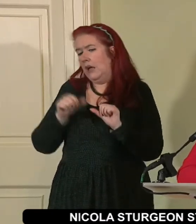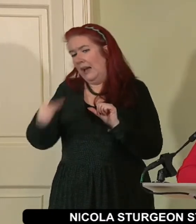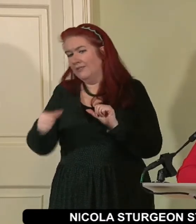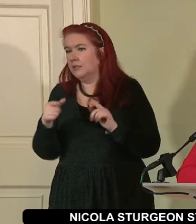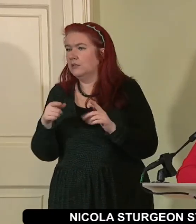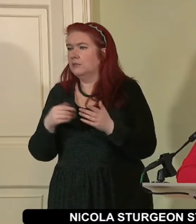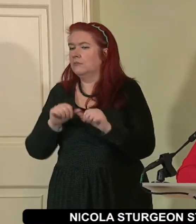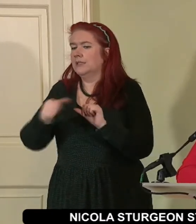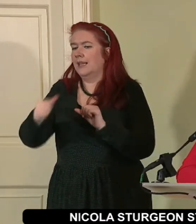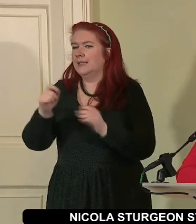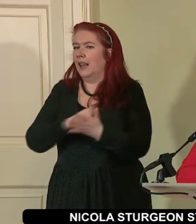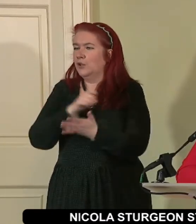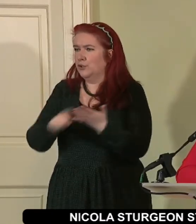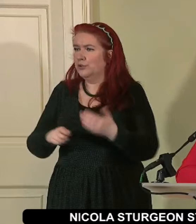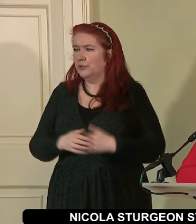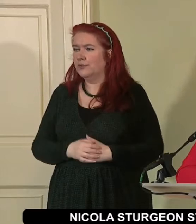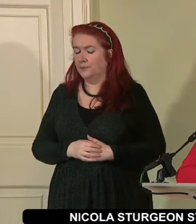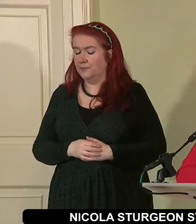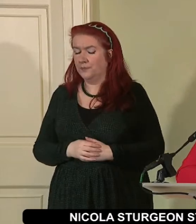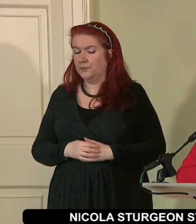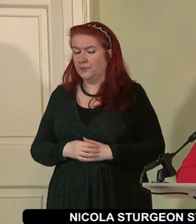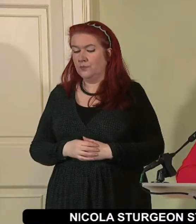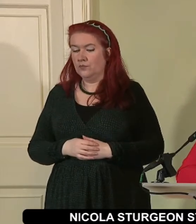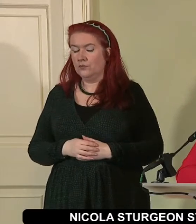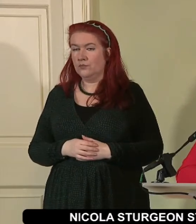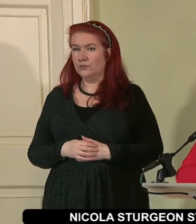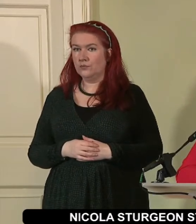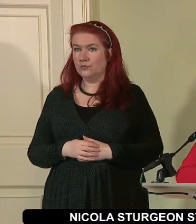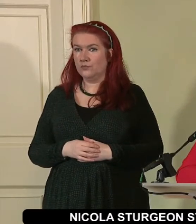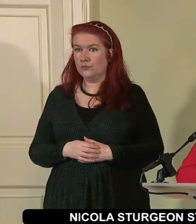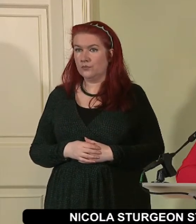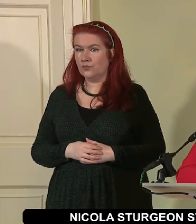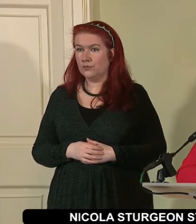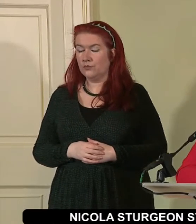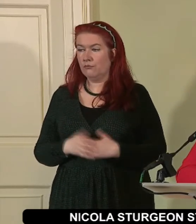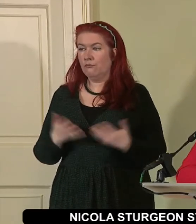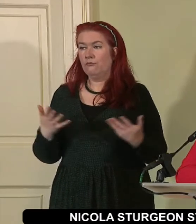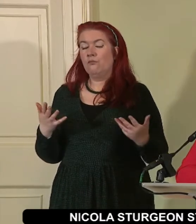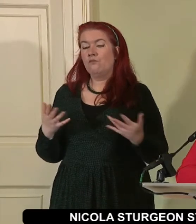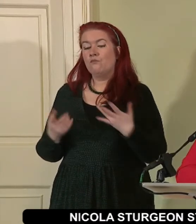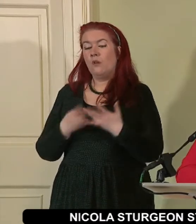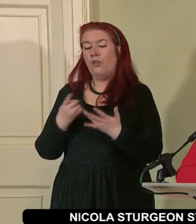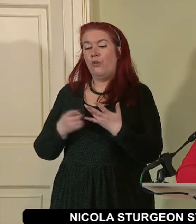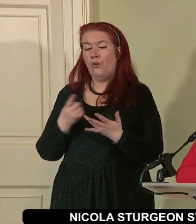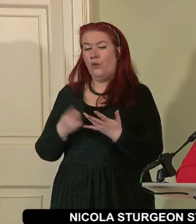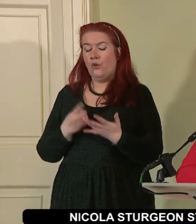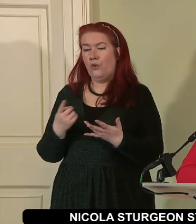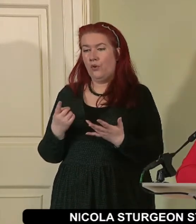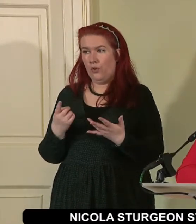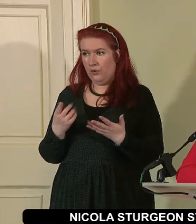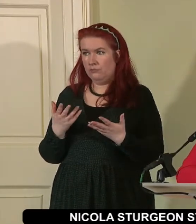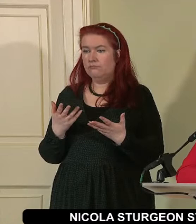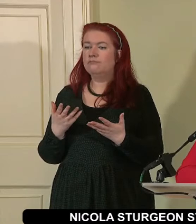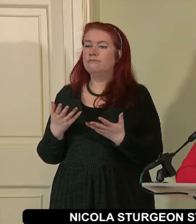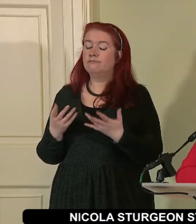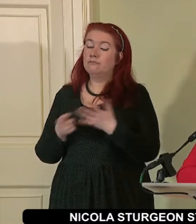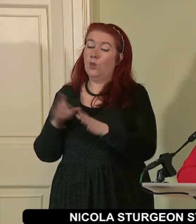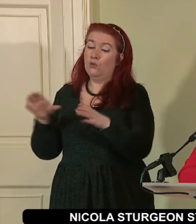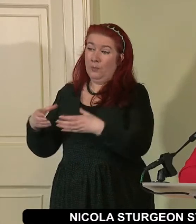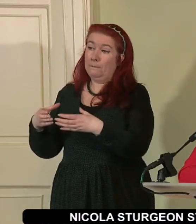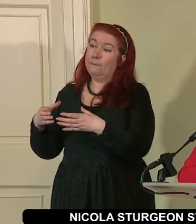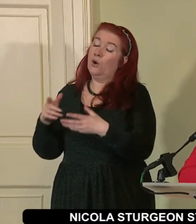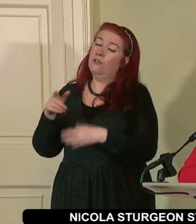that nearer the time of the next election. You know, the other body of people, I suppose,